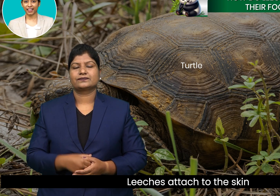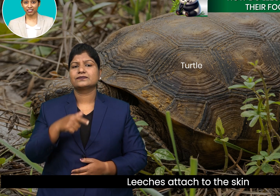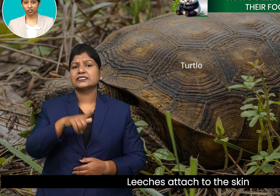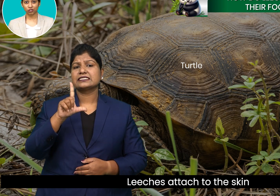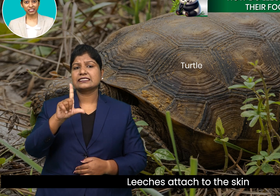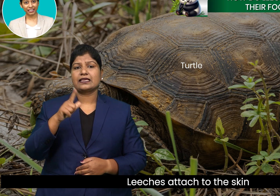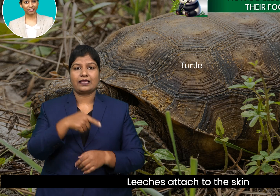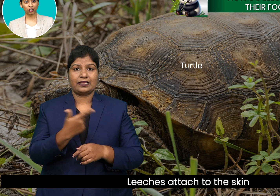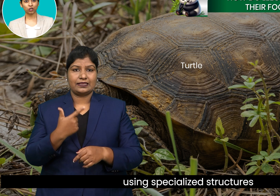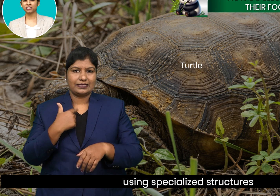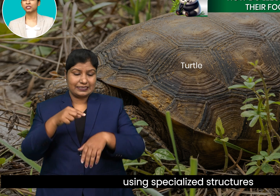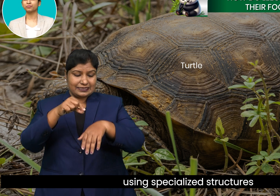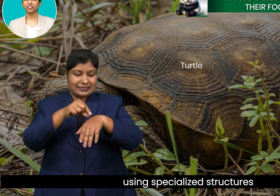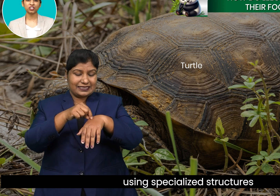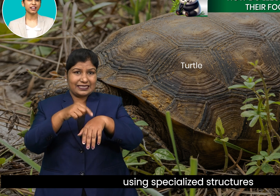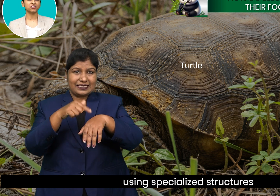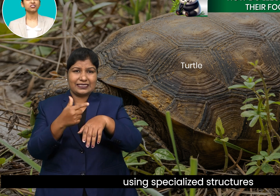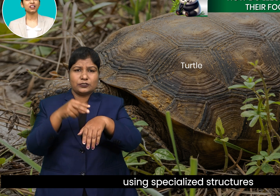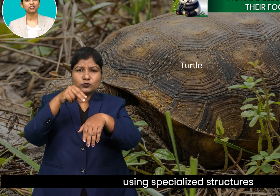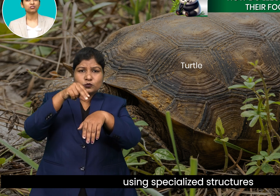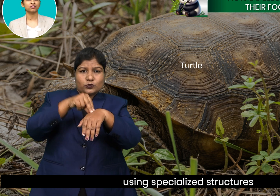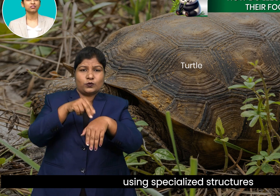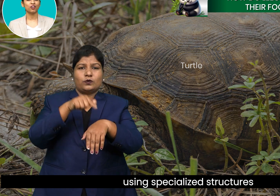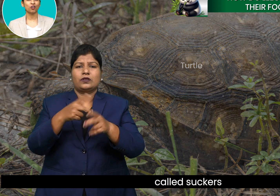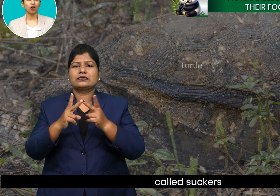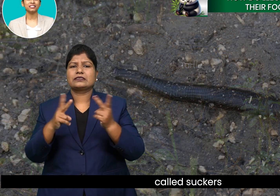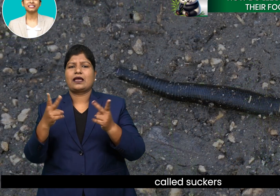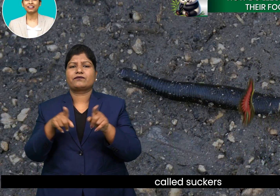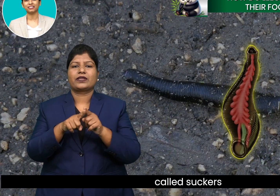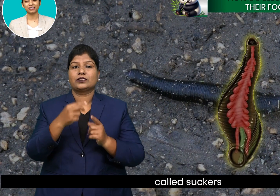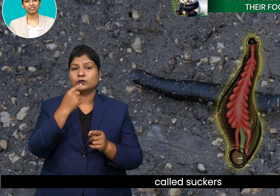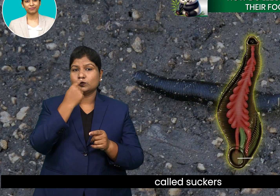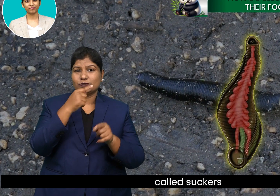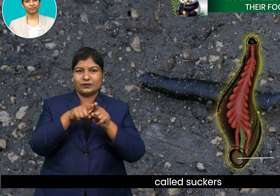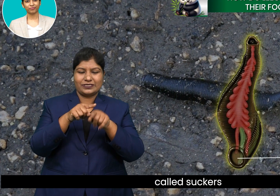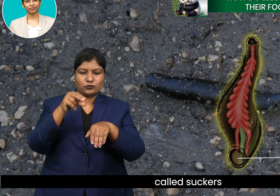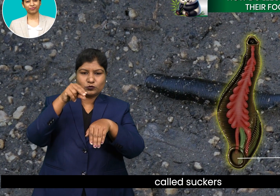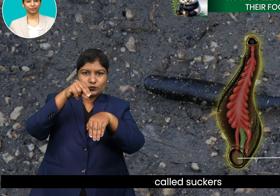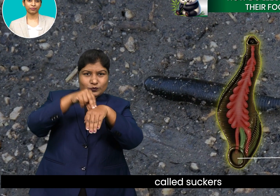Leeches attach to the skin using specialized structures called suckers